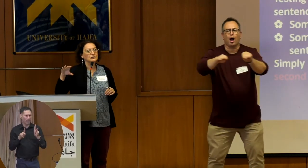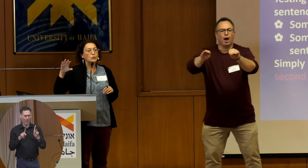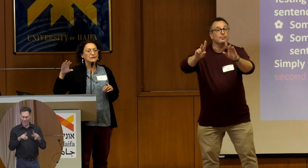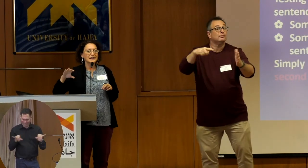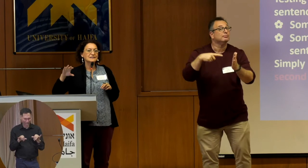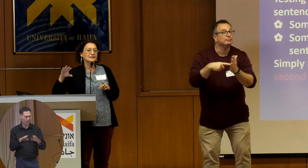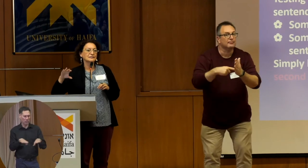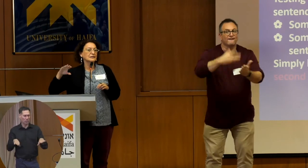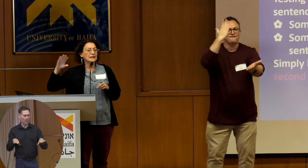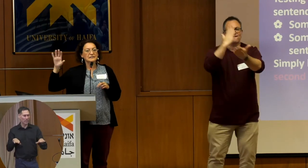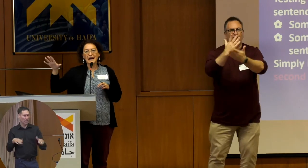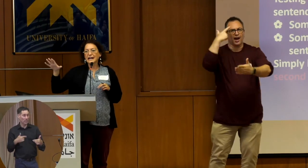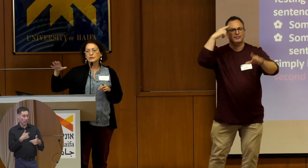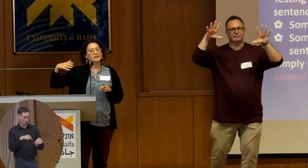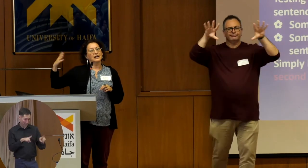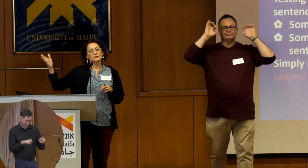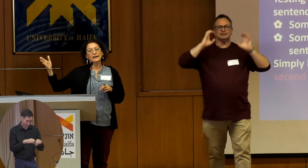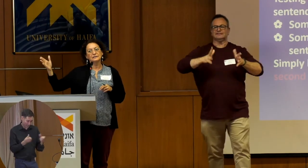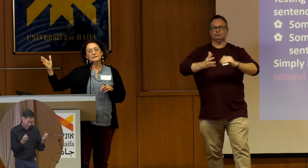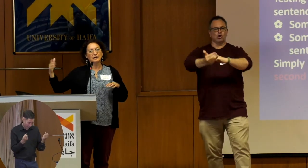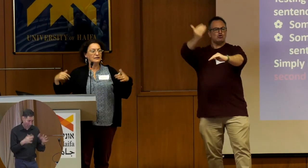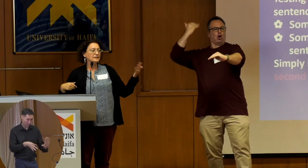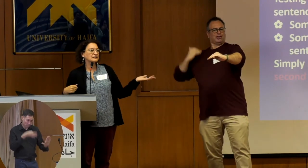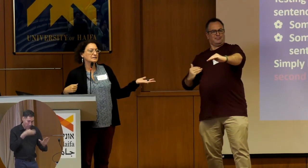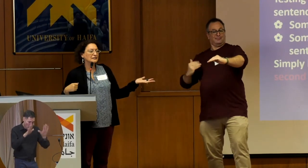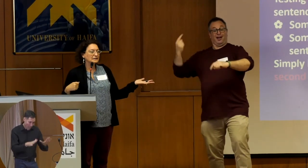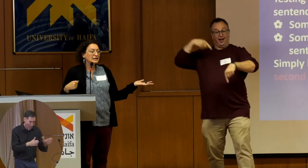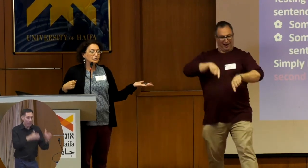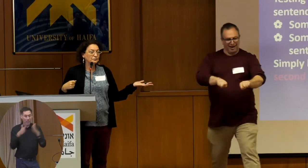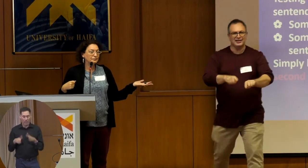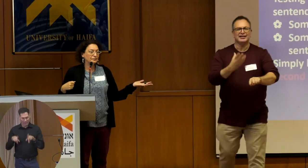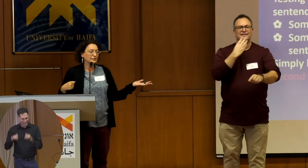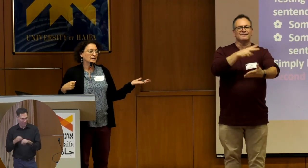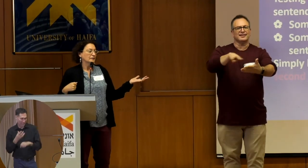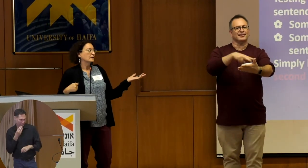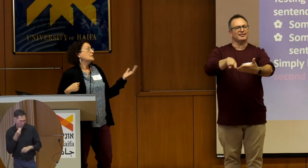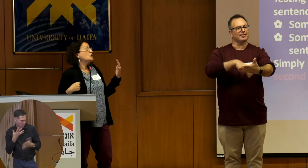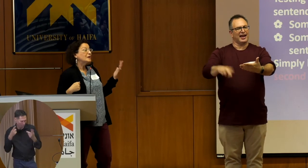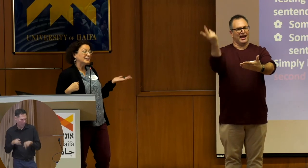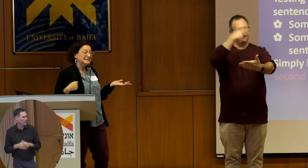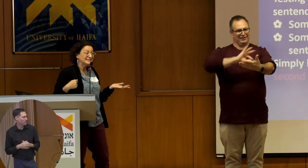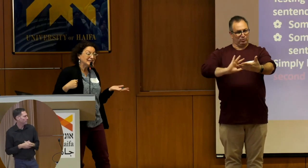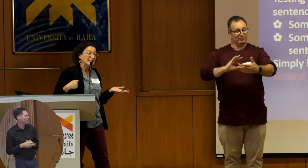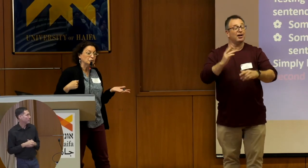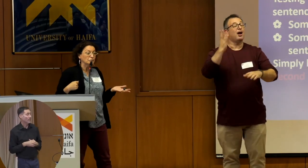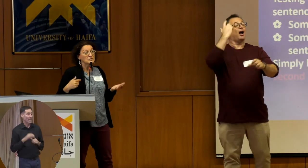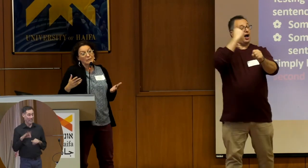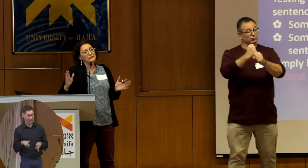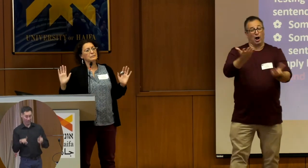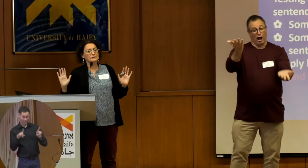who are tested in sign language and they are great? And then they are tested in Hebrew. So when they are tested in Hebrew, some of them are